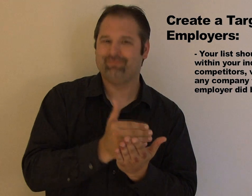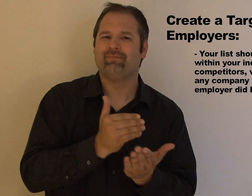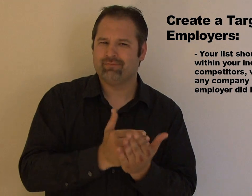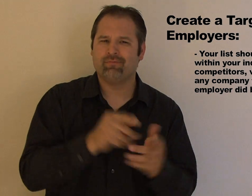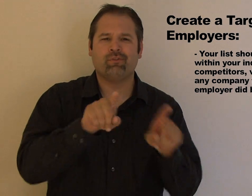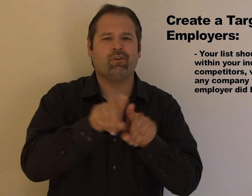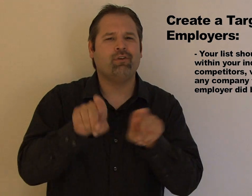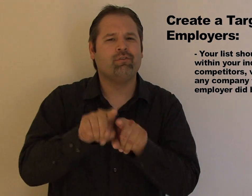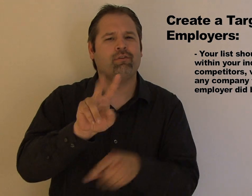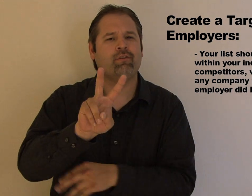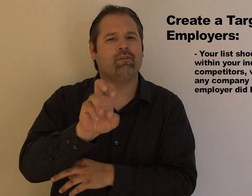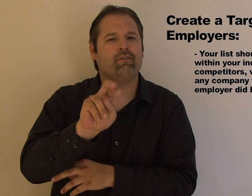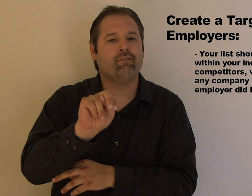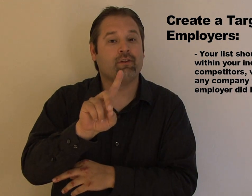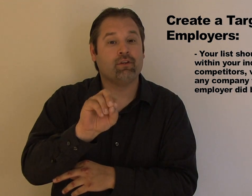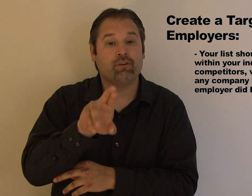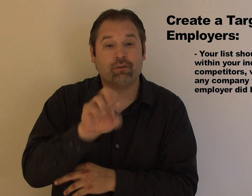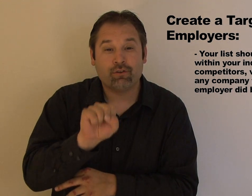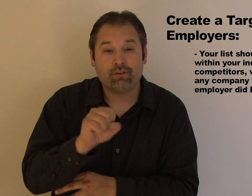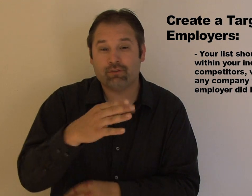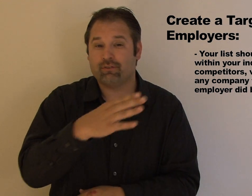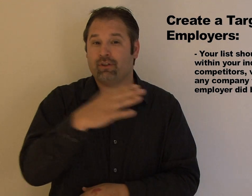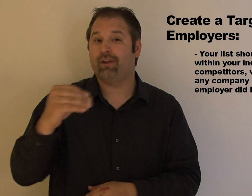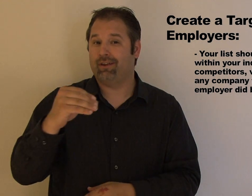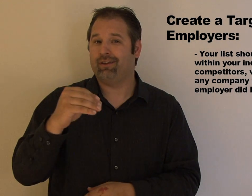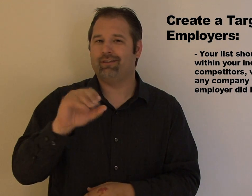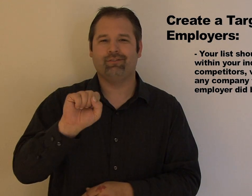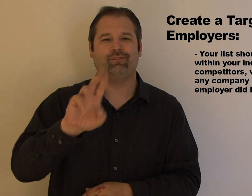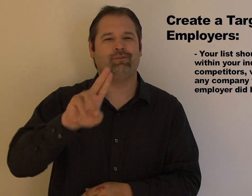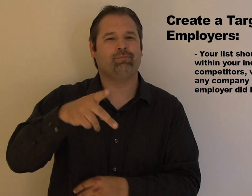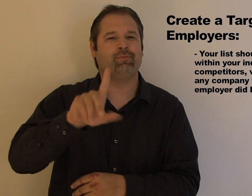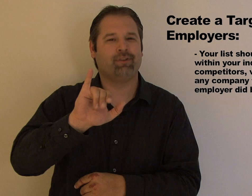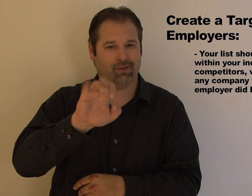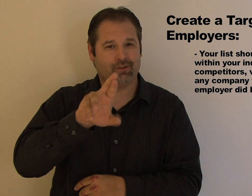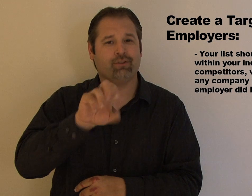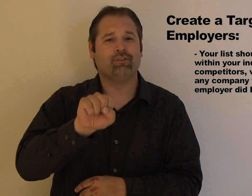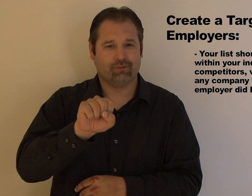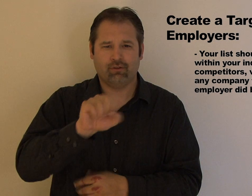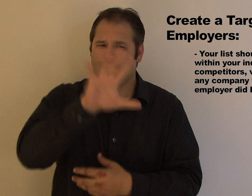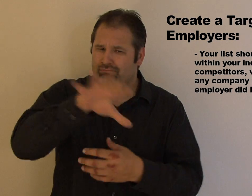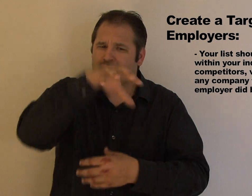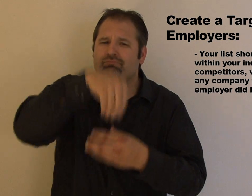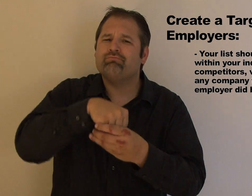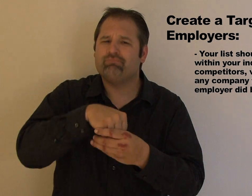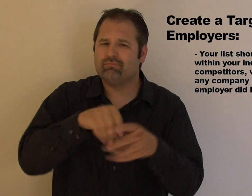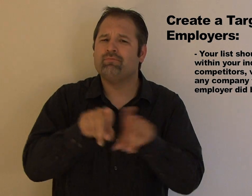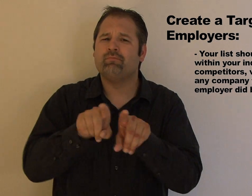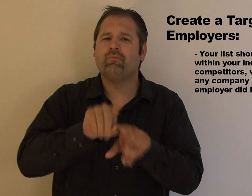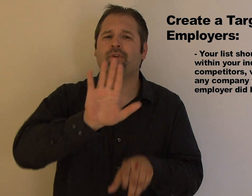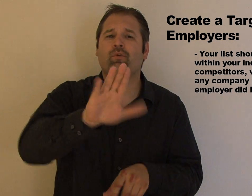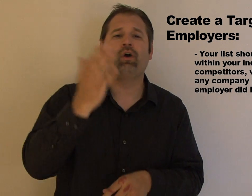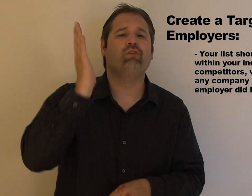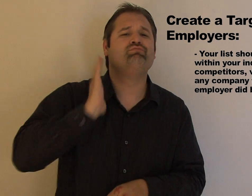suppliers, as well as any company that your previous employer did business with.